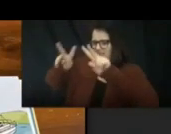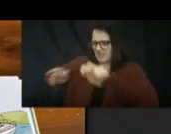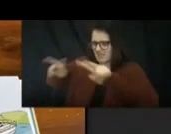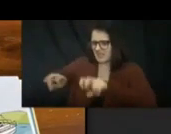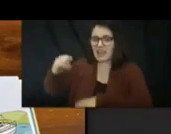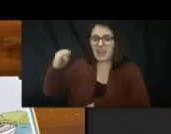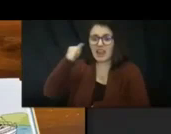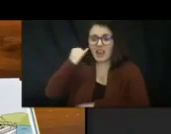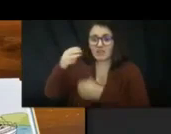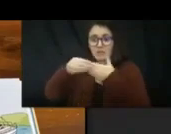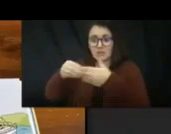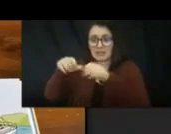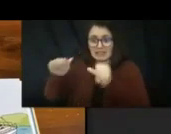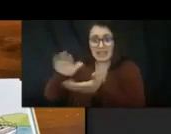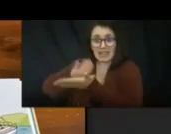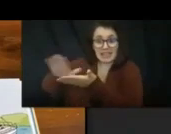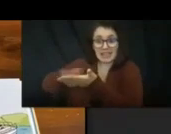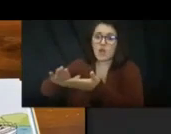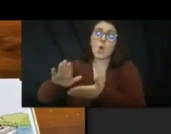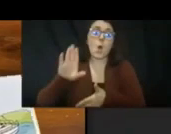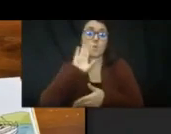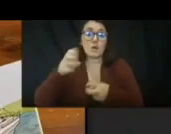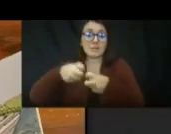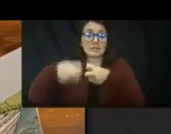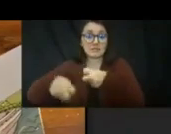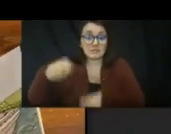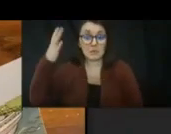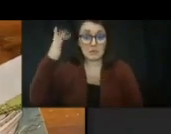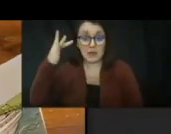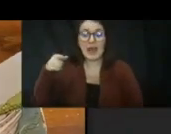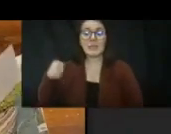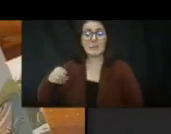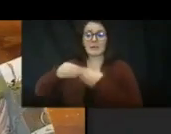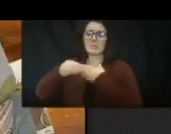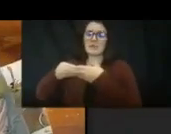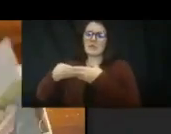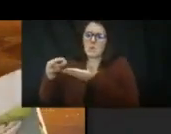can be cleaned up. It will be a difficult job, though, because so much of the plastic